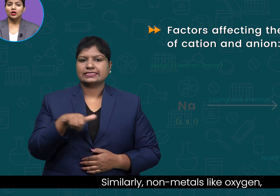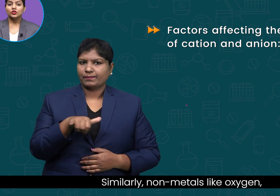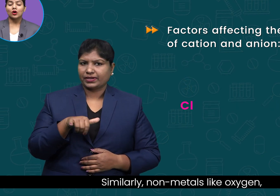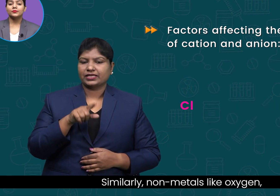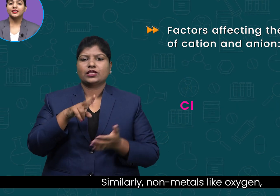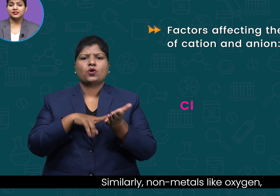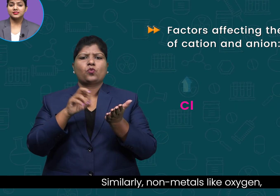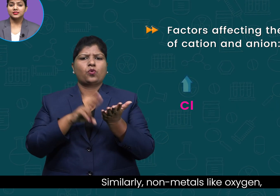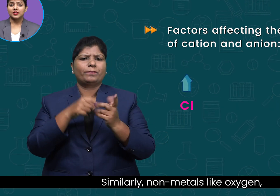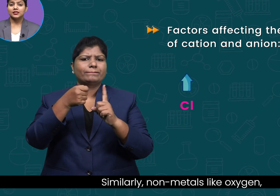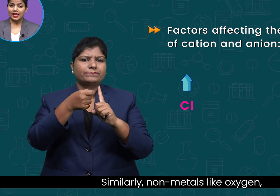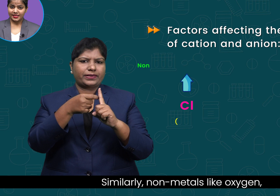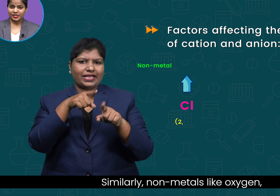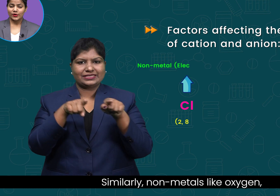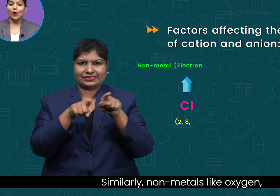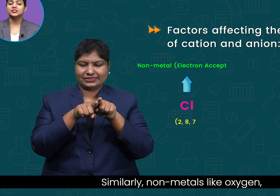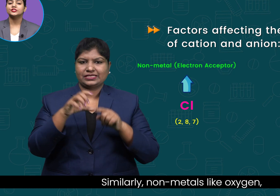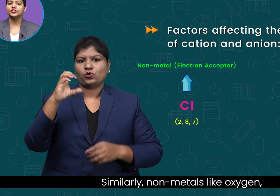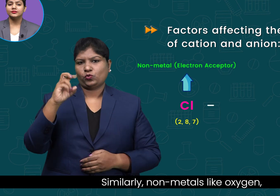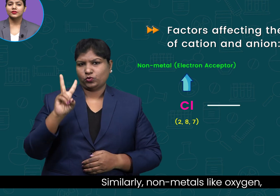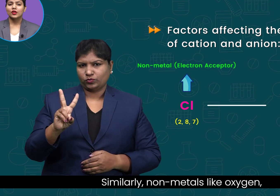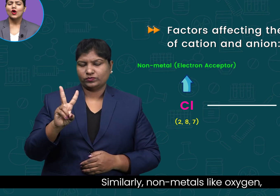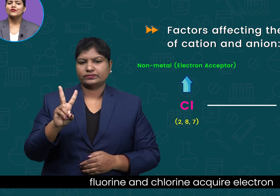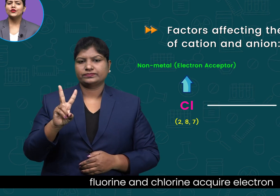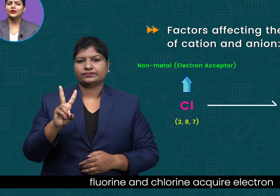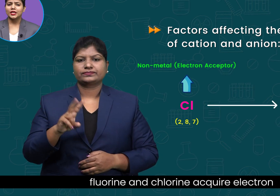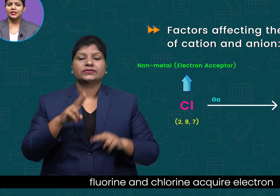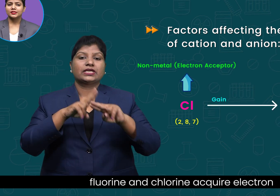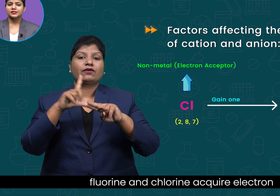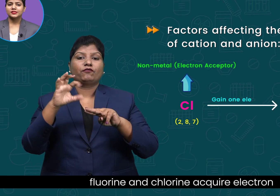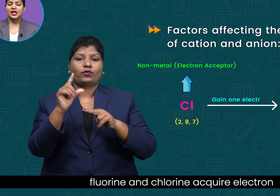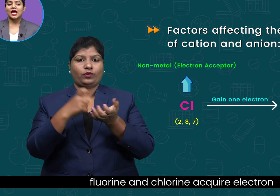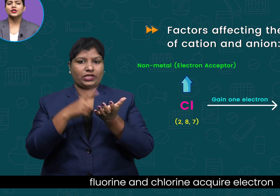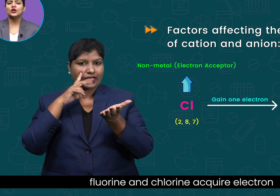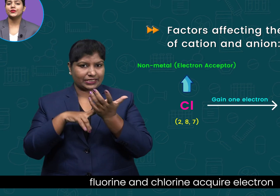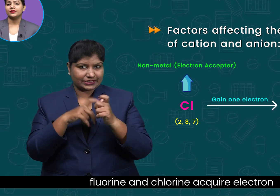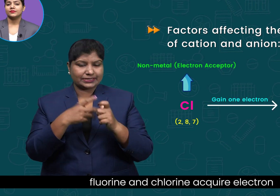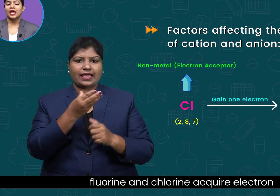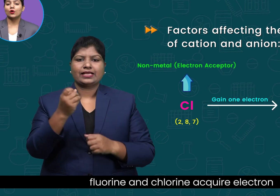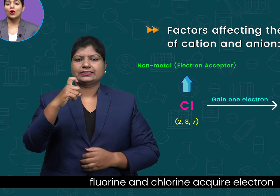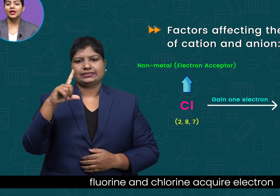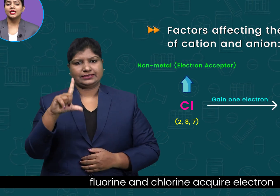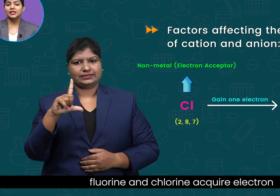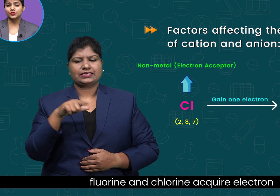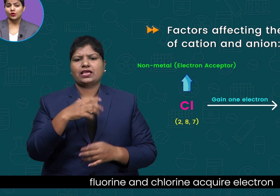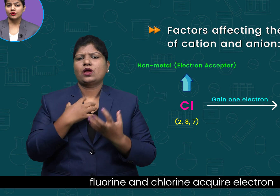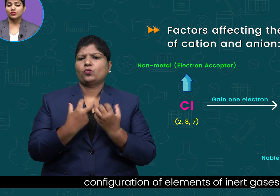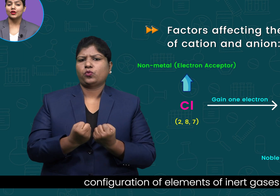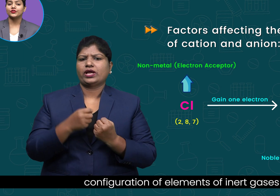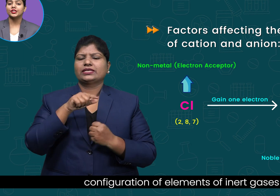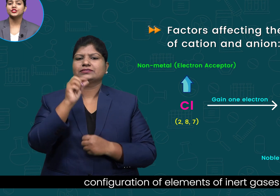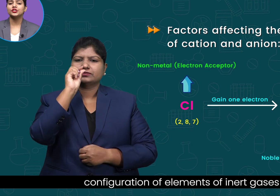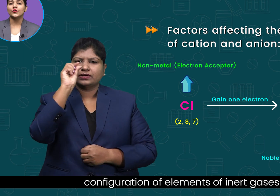Similarly, nonmetals like oxygen, fluorine and chlorine acquire